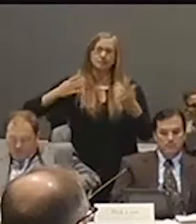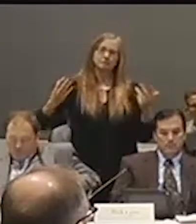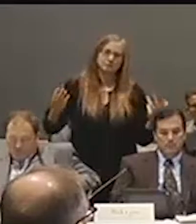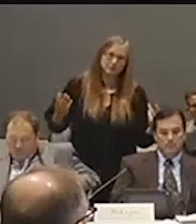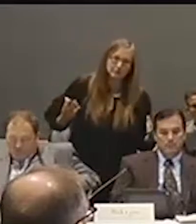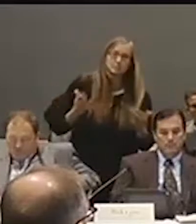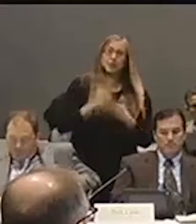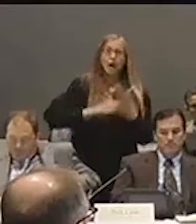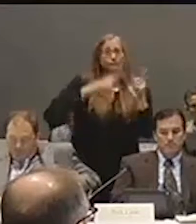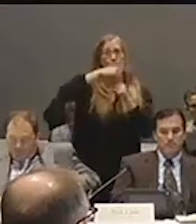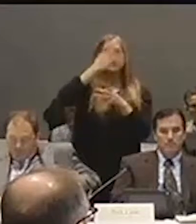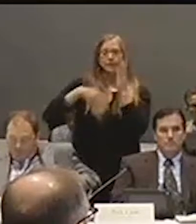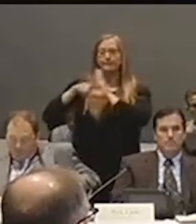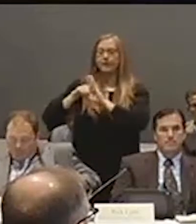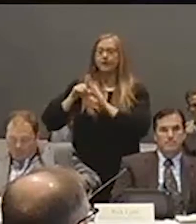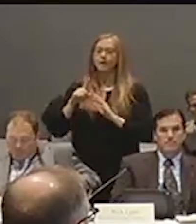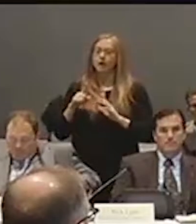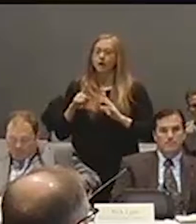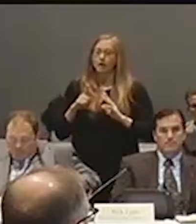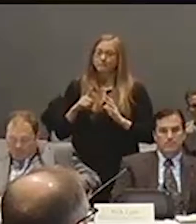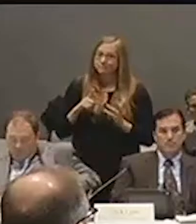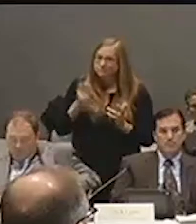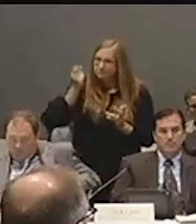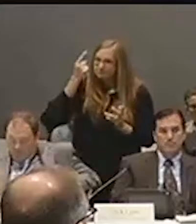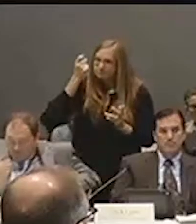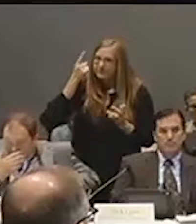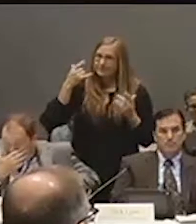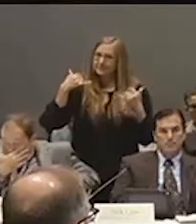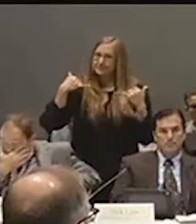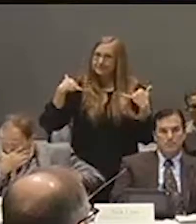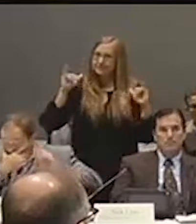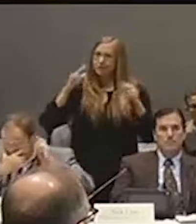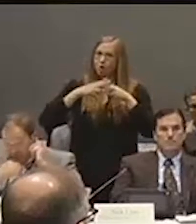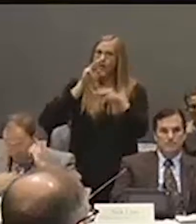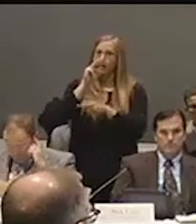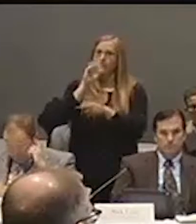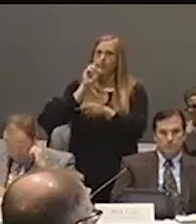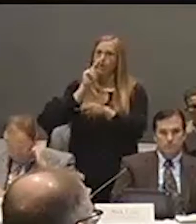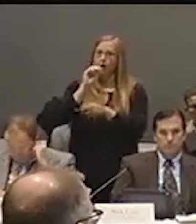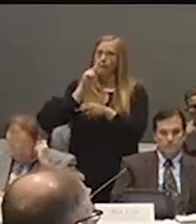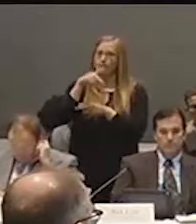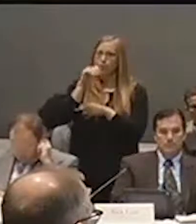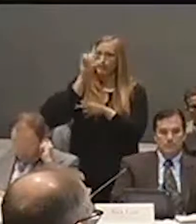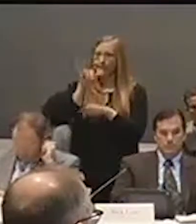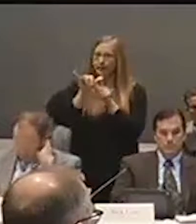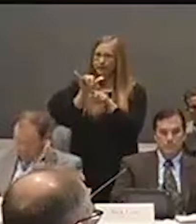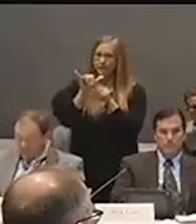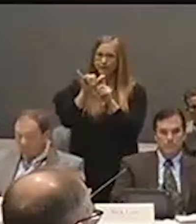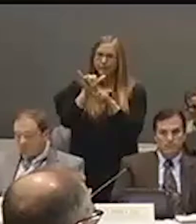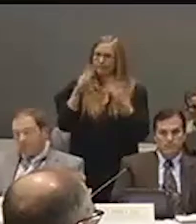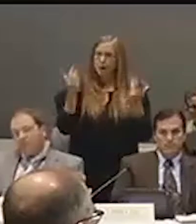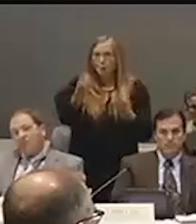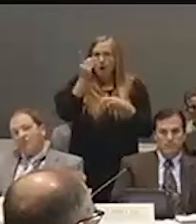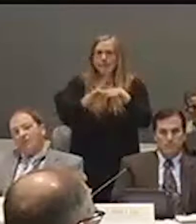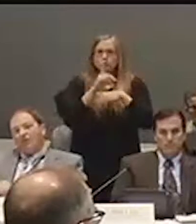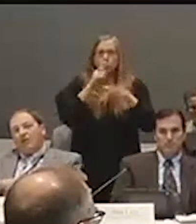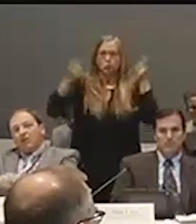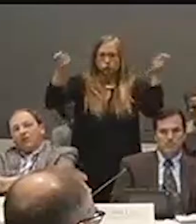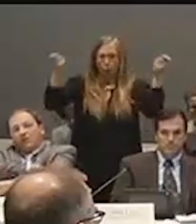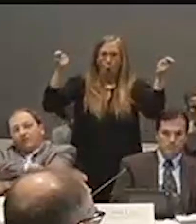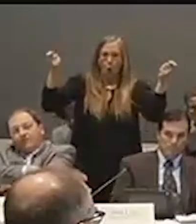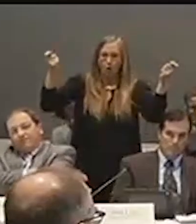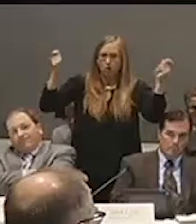opportunities there, but you have to be cognizant that these are still monopolies, and so you're introducing some new elements to that equation. It sounds like you're well aware